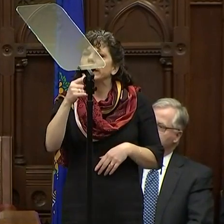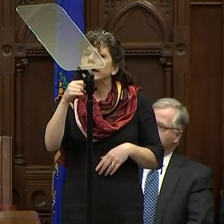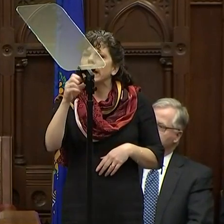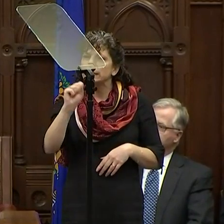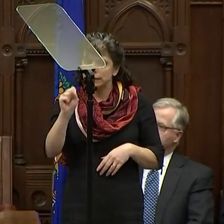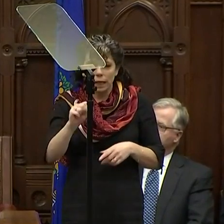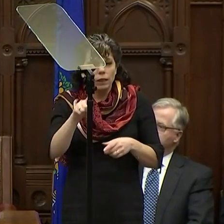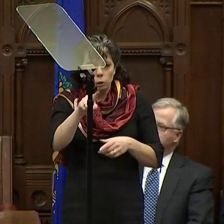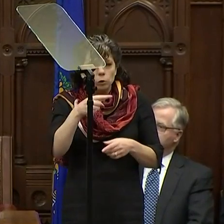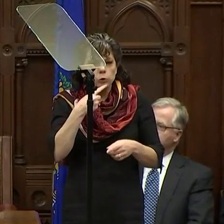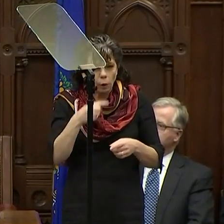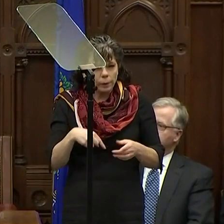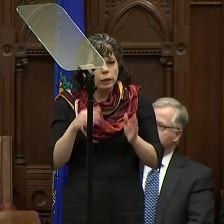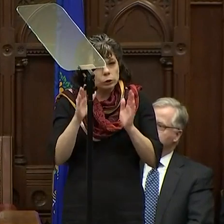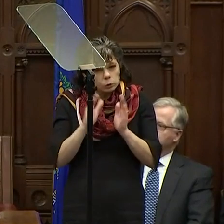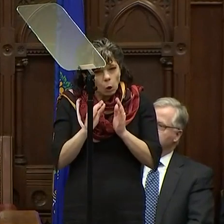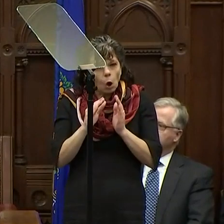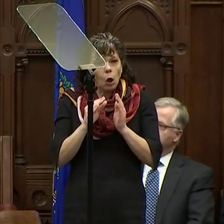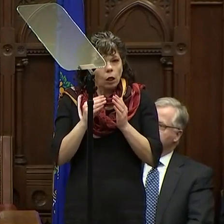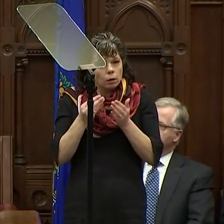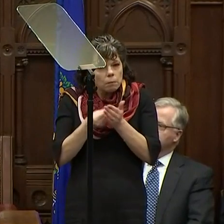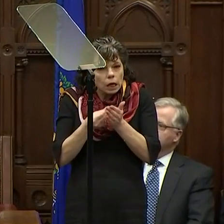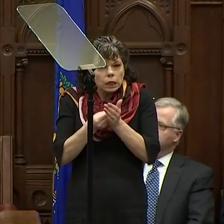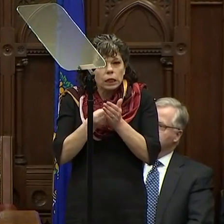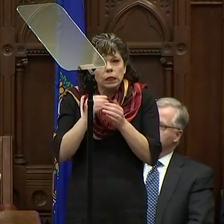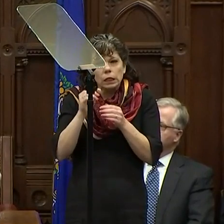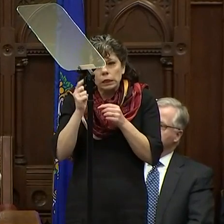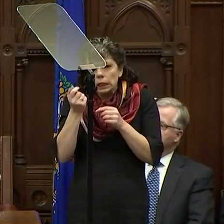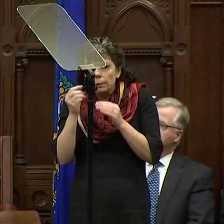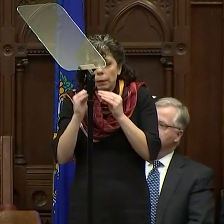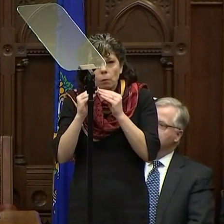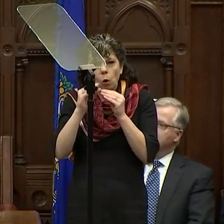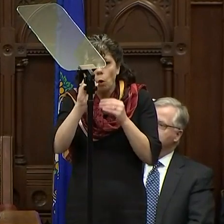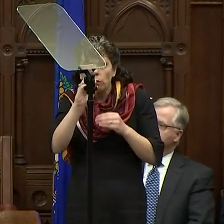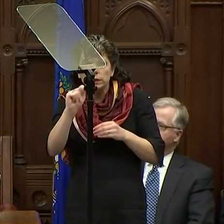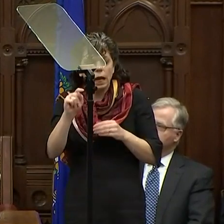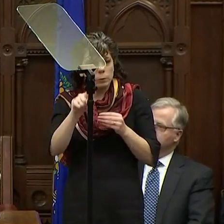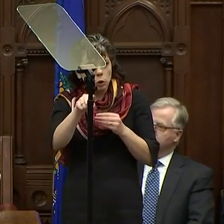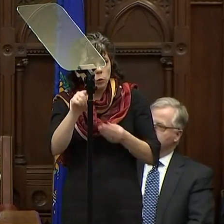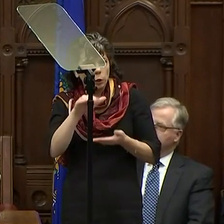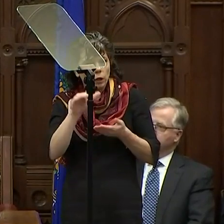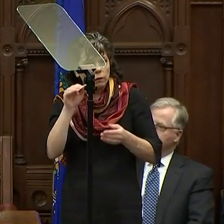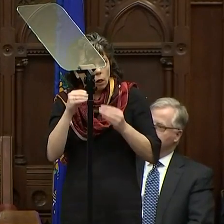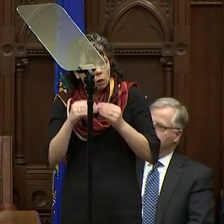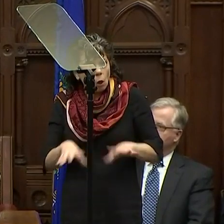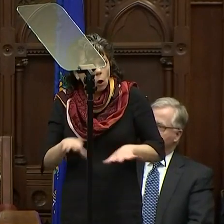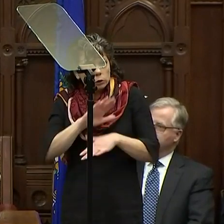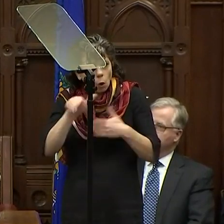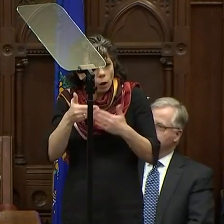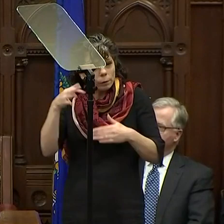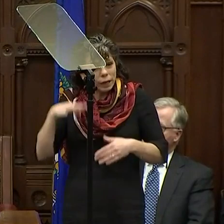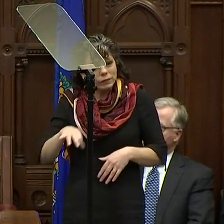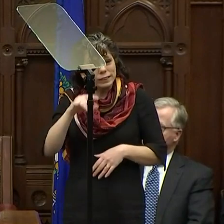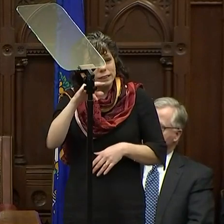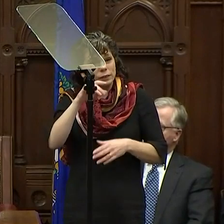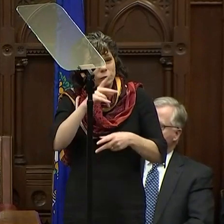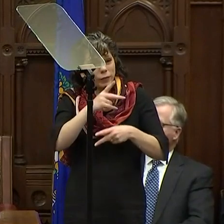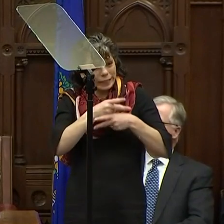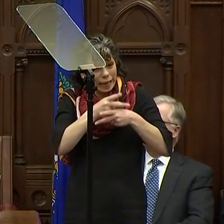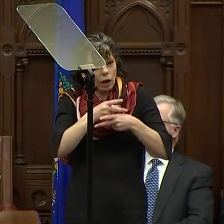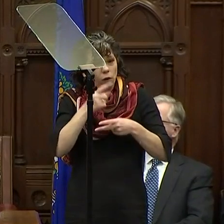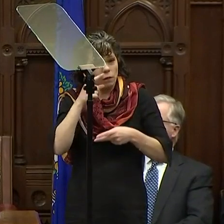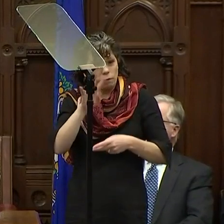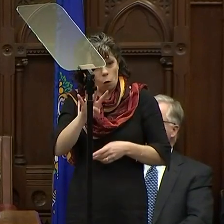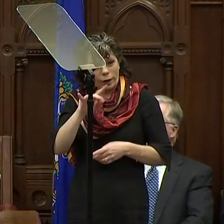small raise, if you did a little more overtime, you would have lost all the benefits of Care for Kids, and you would have lost money doing